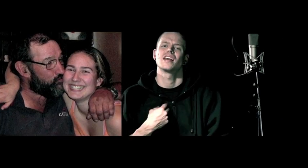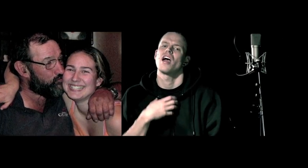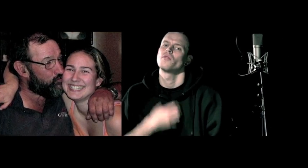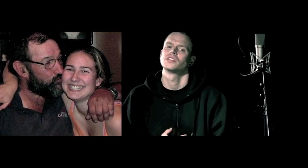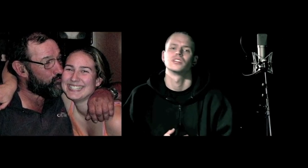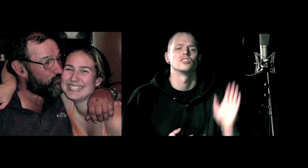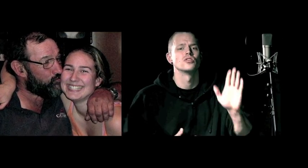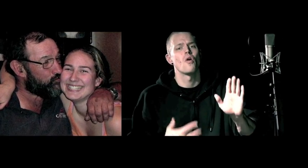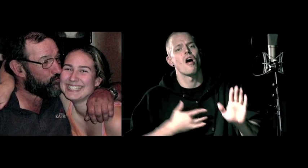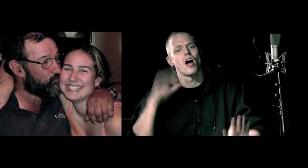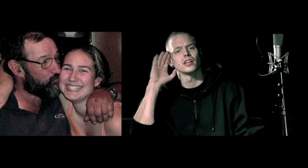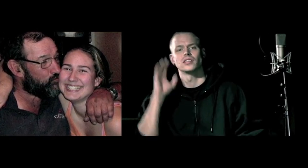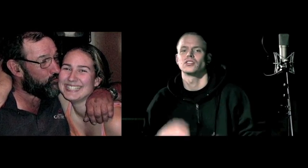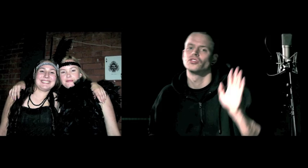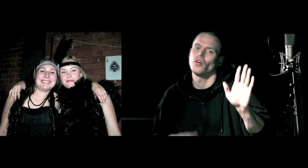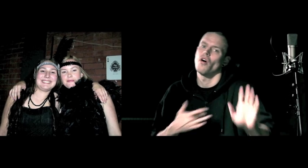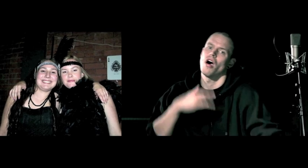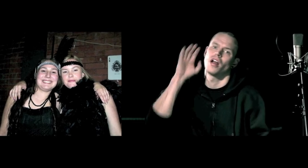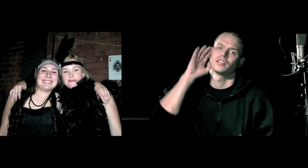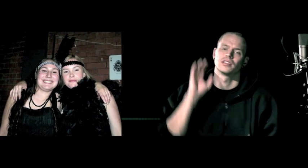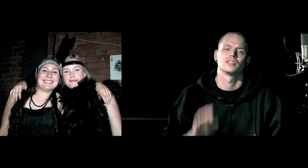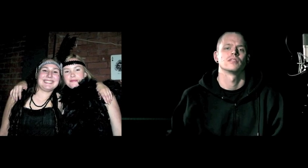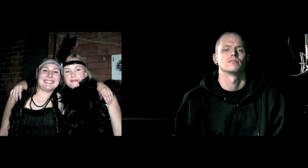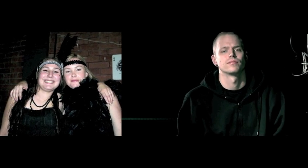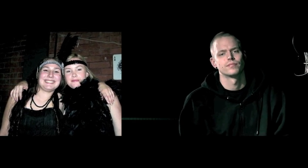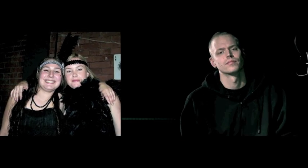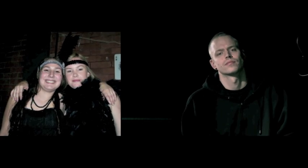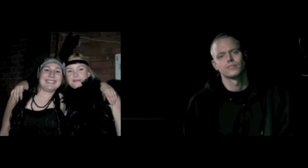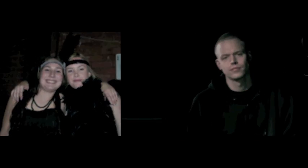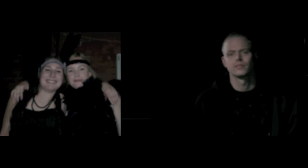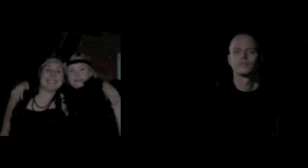I'm wishing your heart listens, your heart listens.